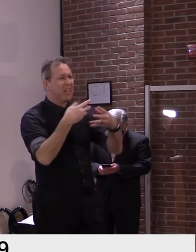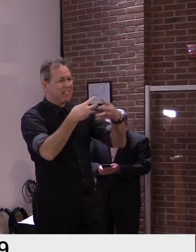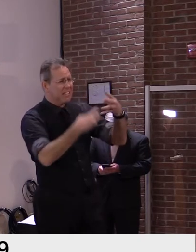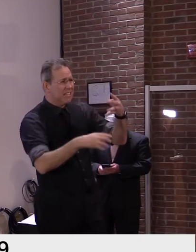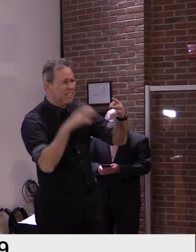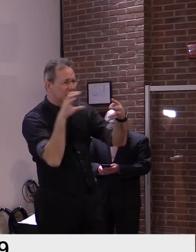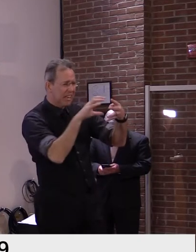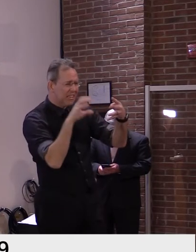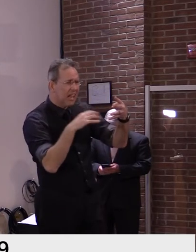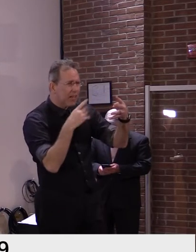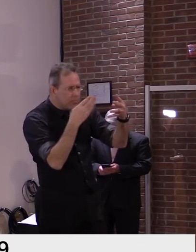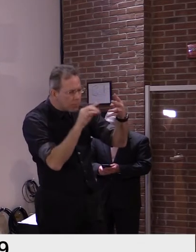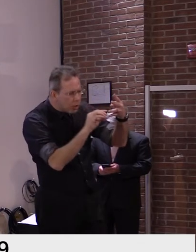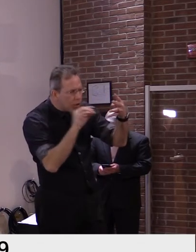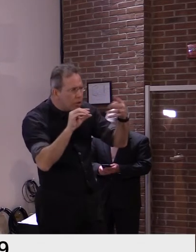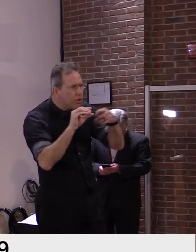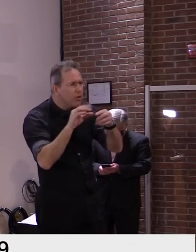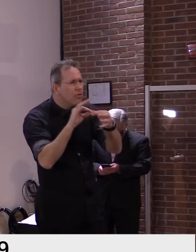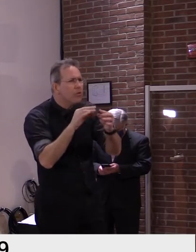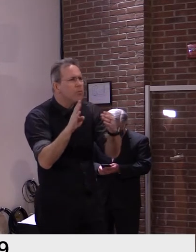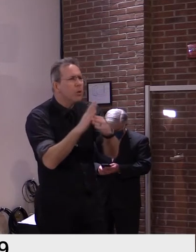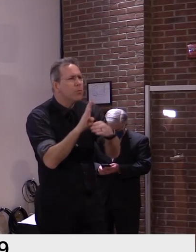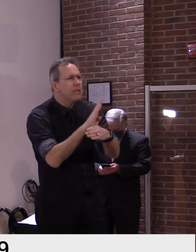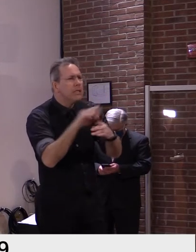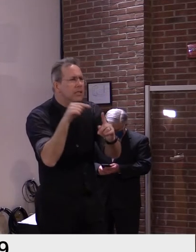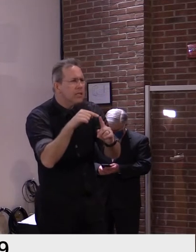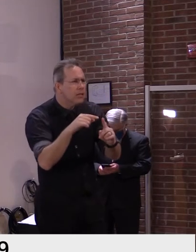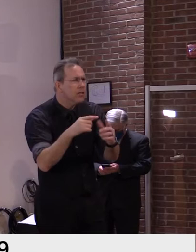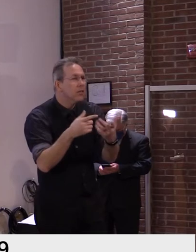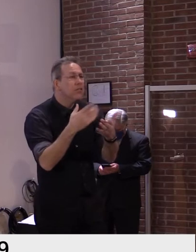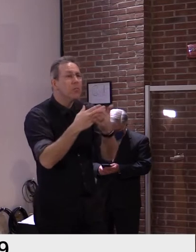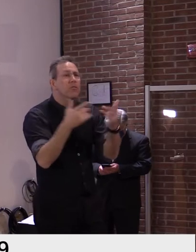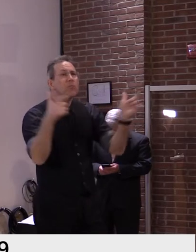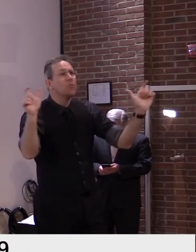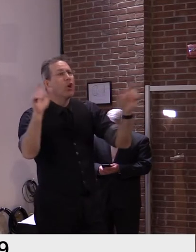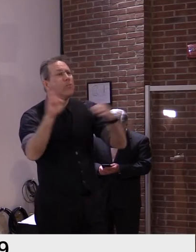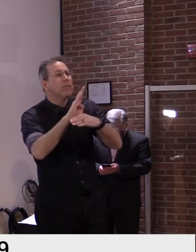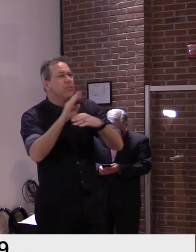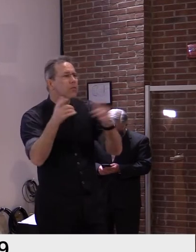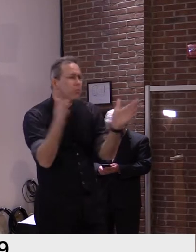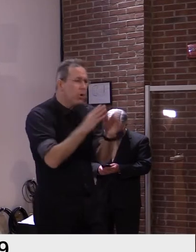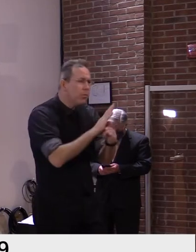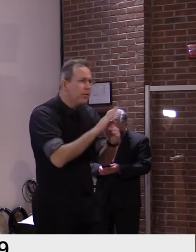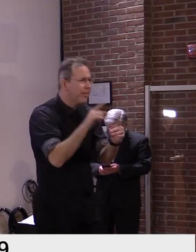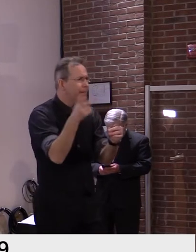certain size of a business. Again, it's too soon to tell on this.